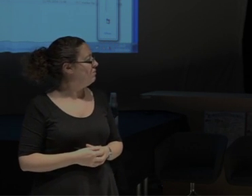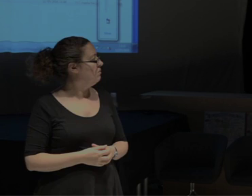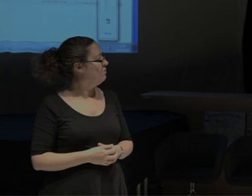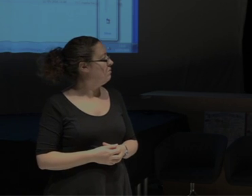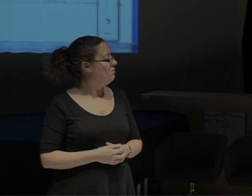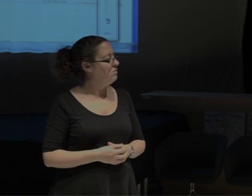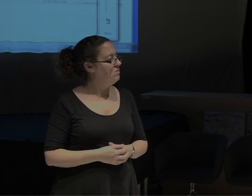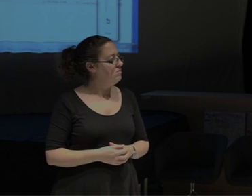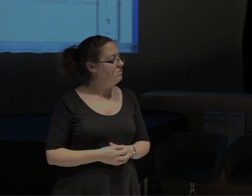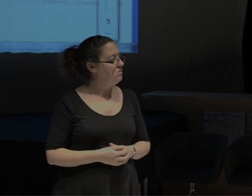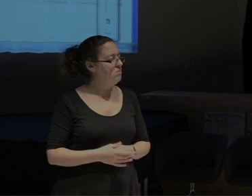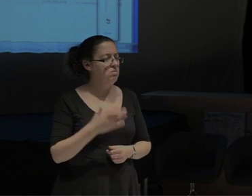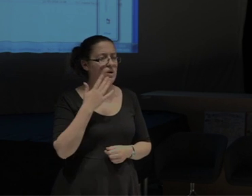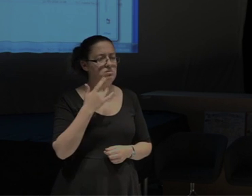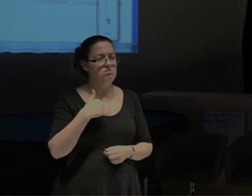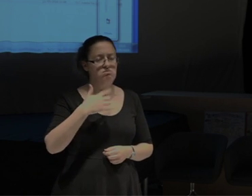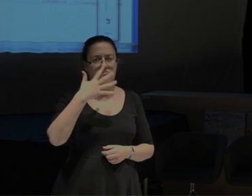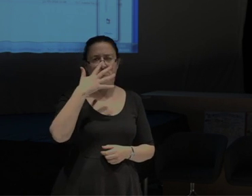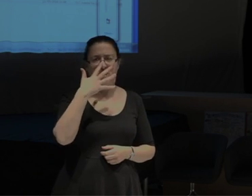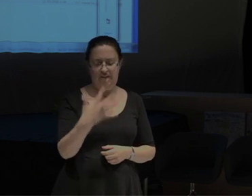When I was a 5-year-old,